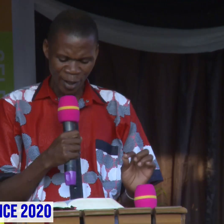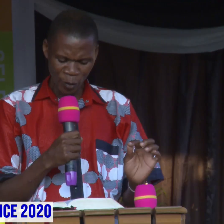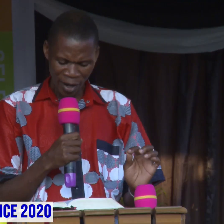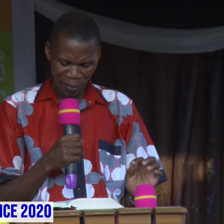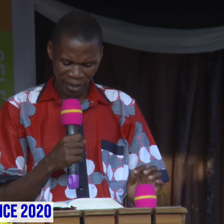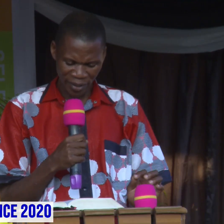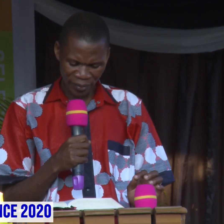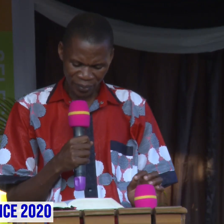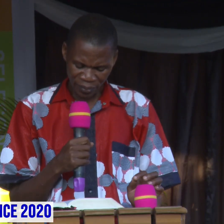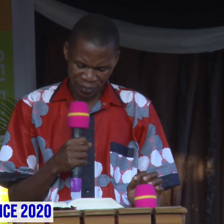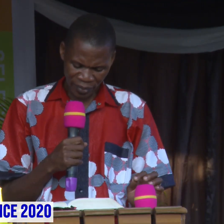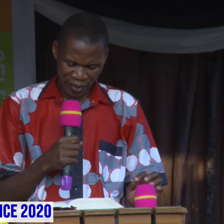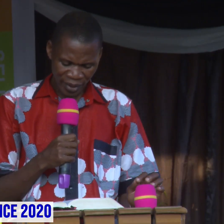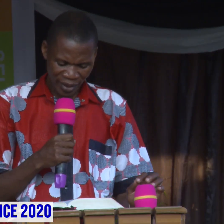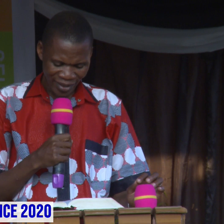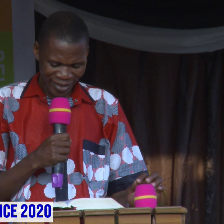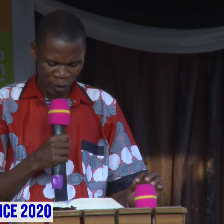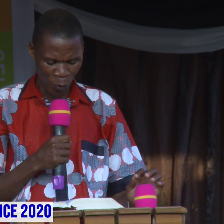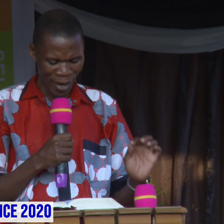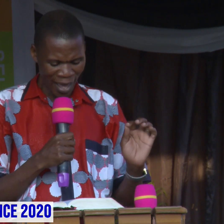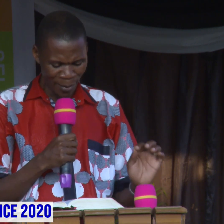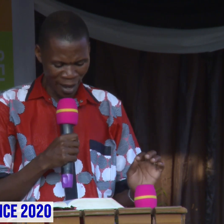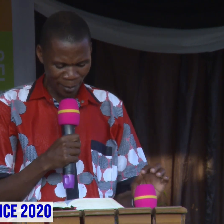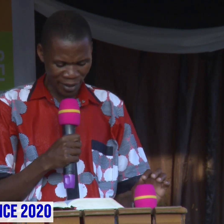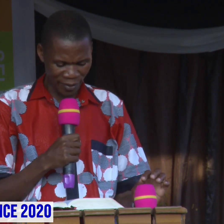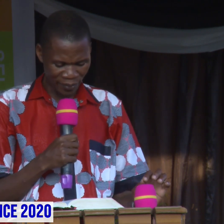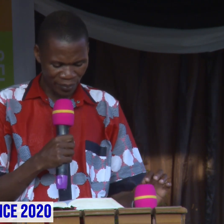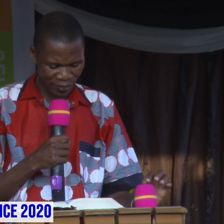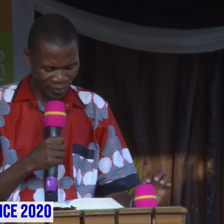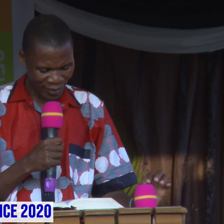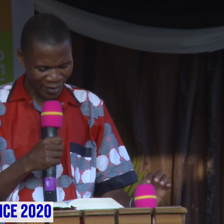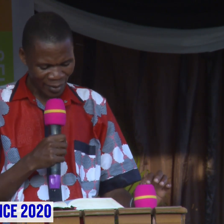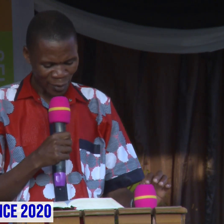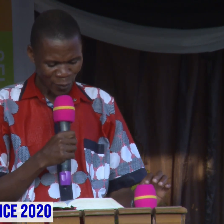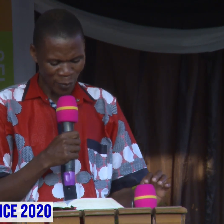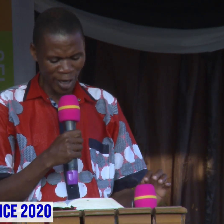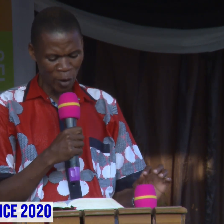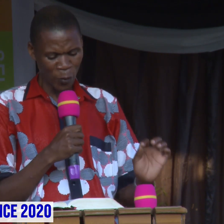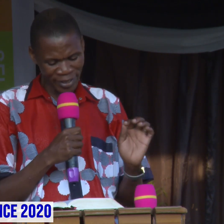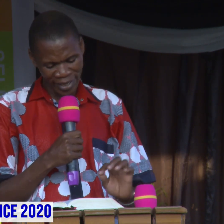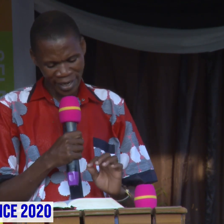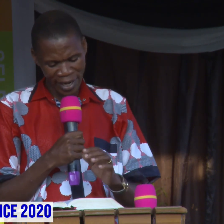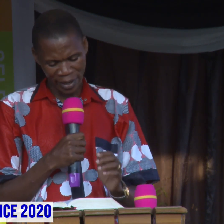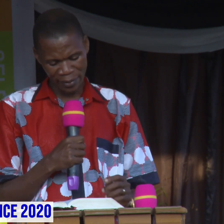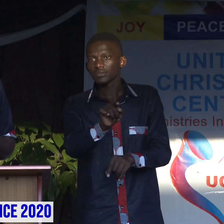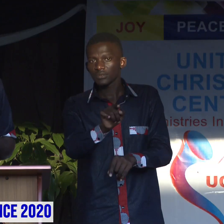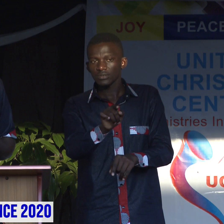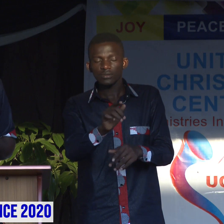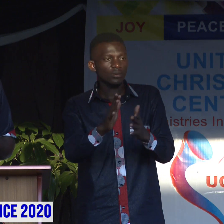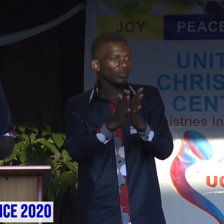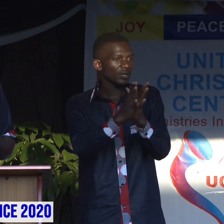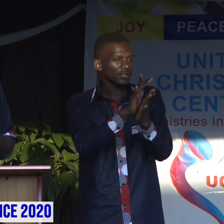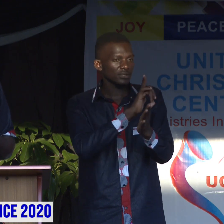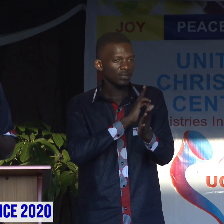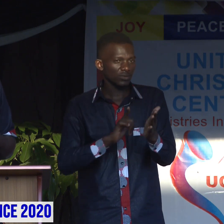Era natugamba. By their fruit. You will recognize them. Kwemugendo kubategerera. Praise the